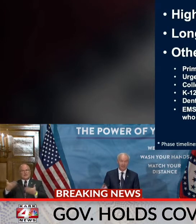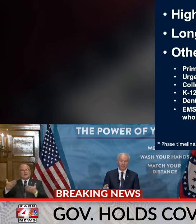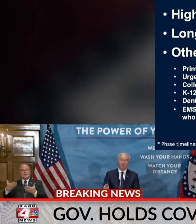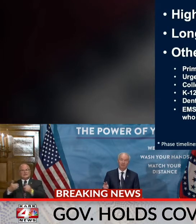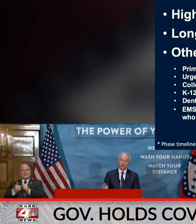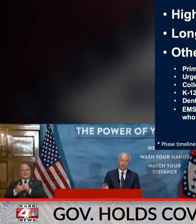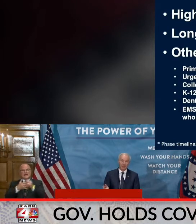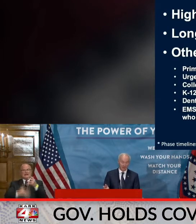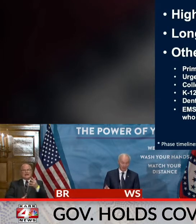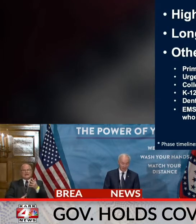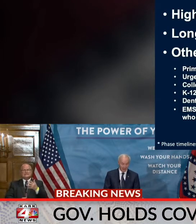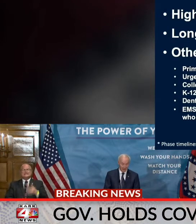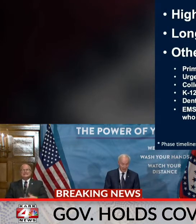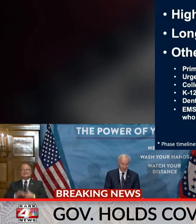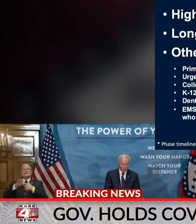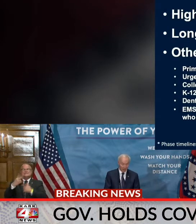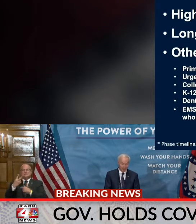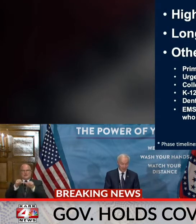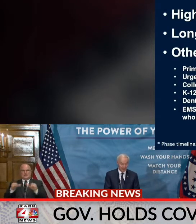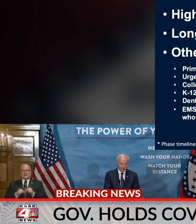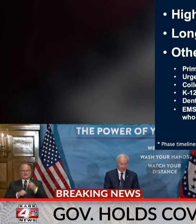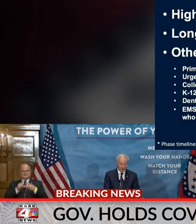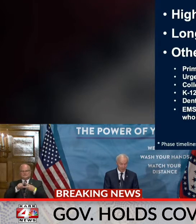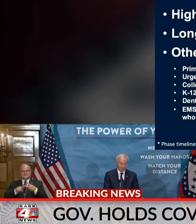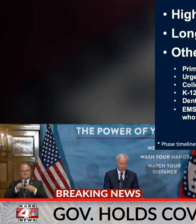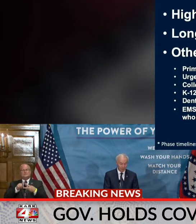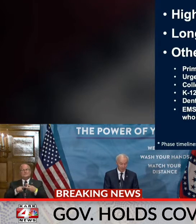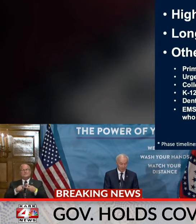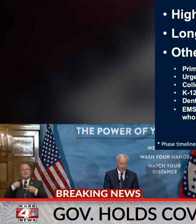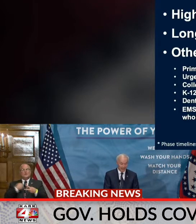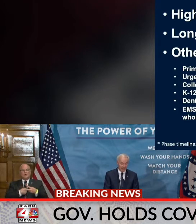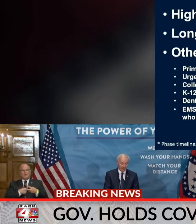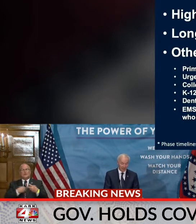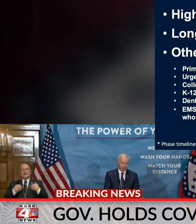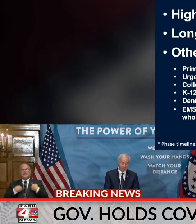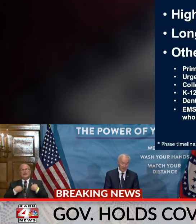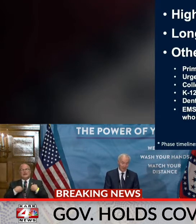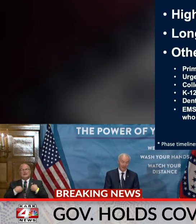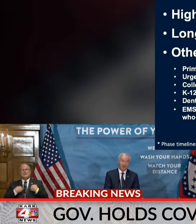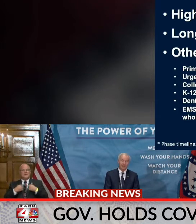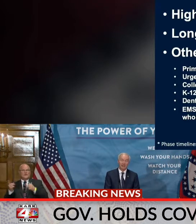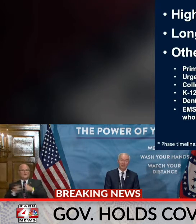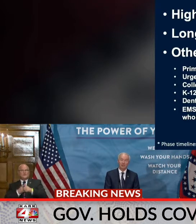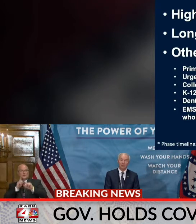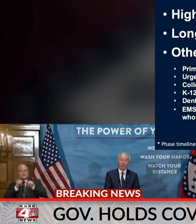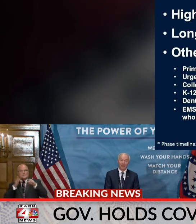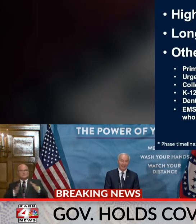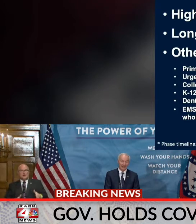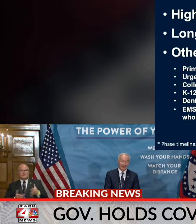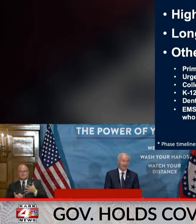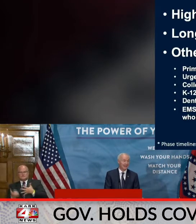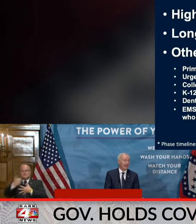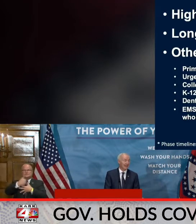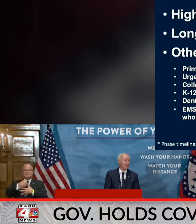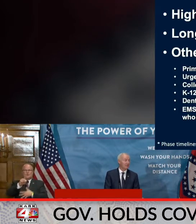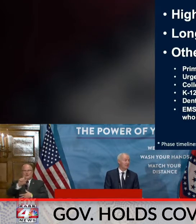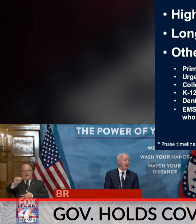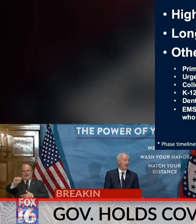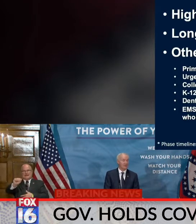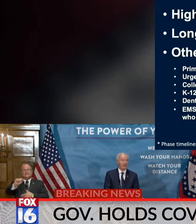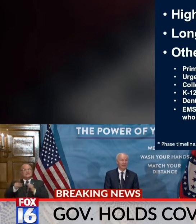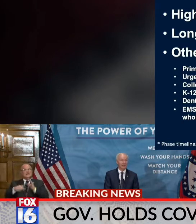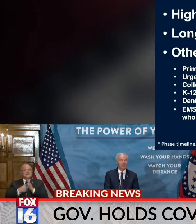guidelines except in 2 areas. One of them is that we did move first responders into 1A. And this